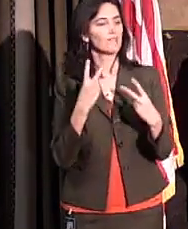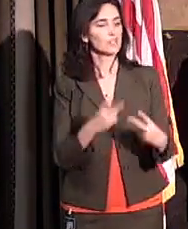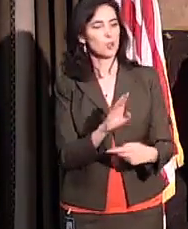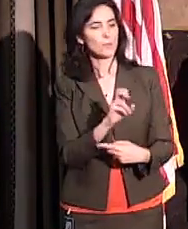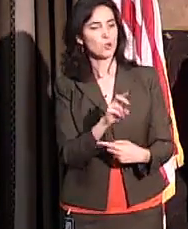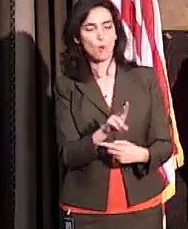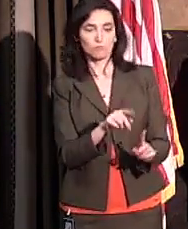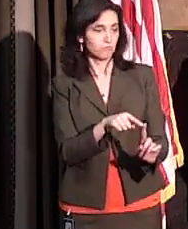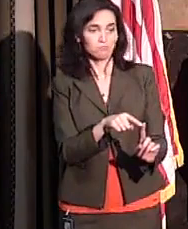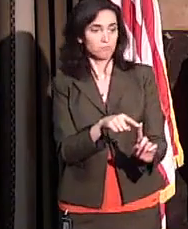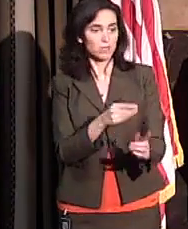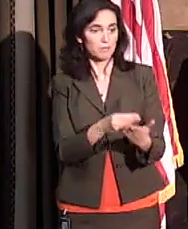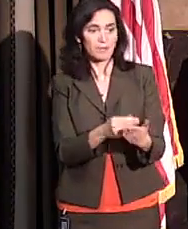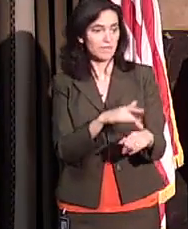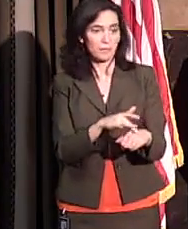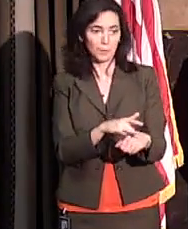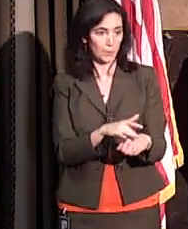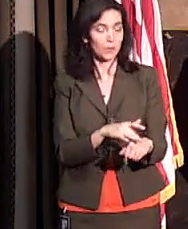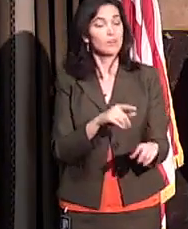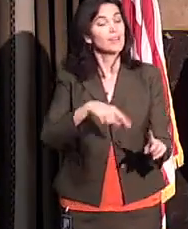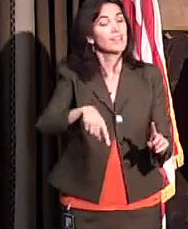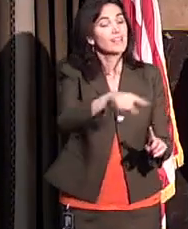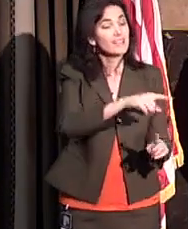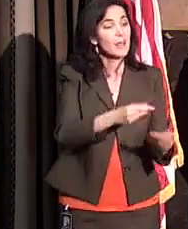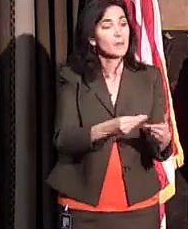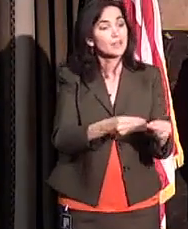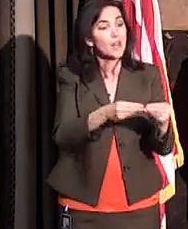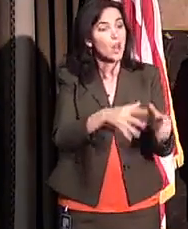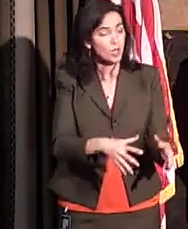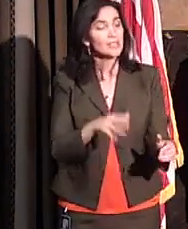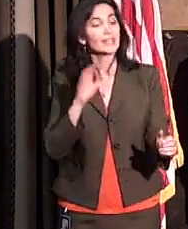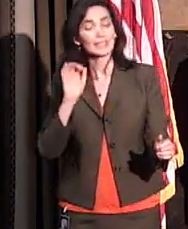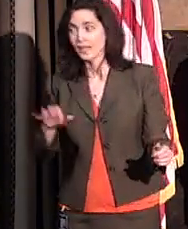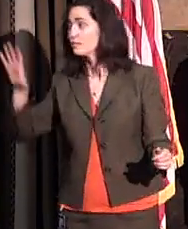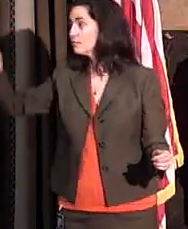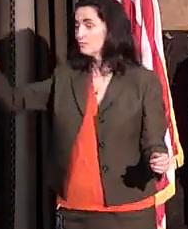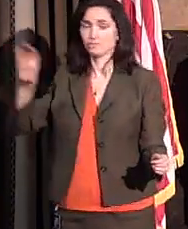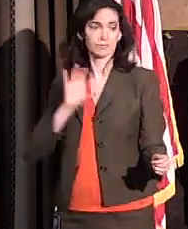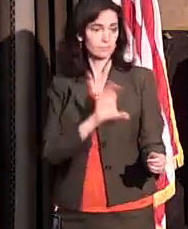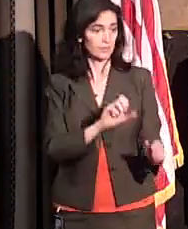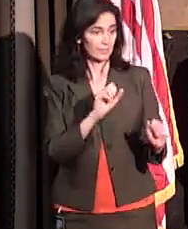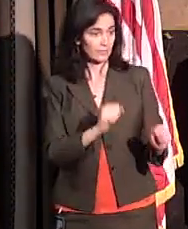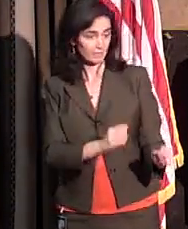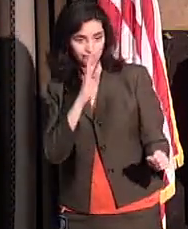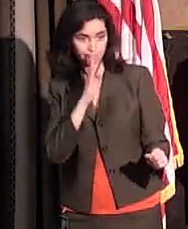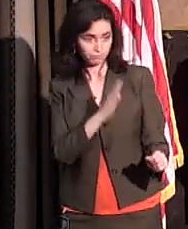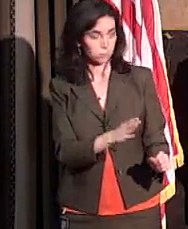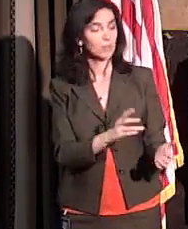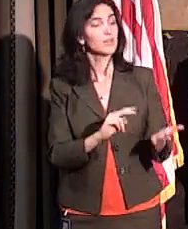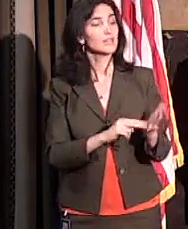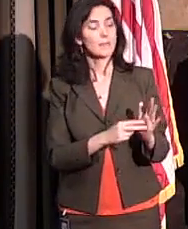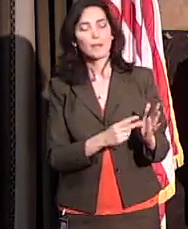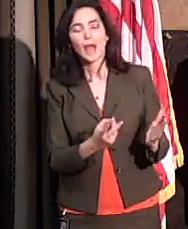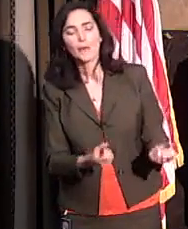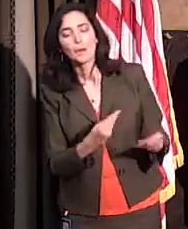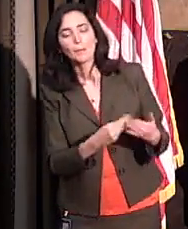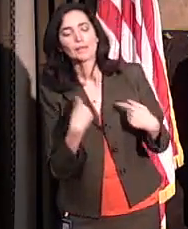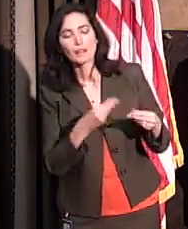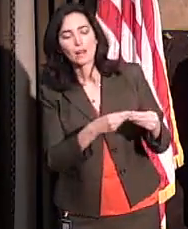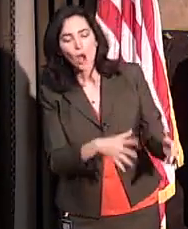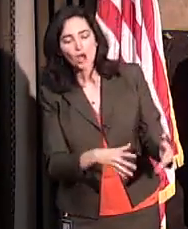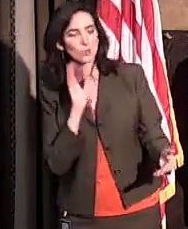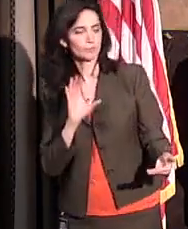this round of funding, revenue loss is specifically reimbursable through these funds. And so we're going to do this on a revenue loss basis, and